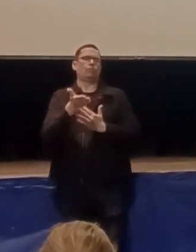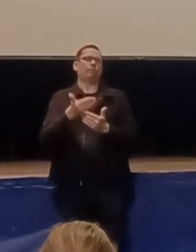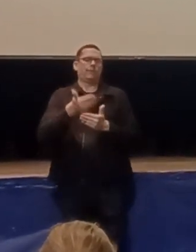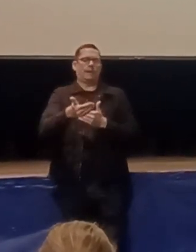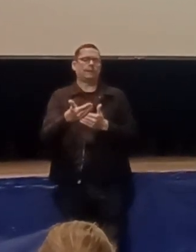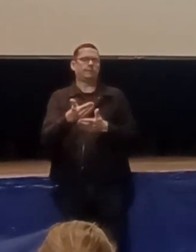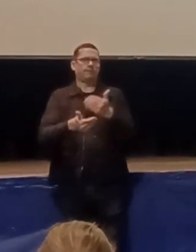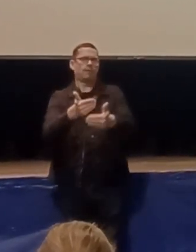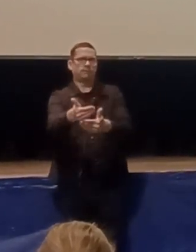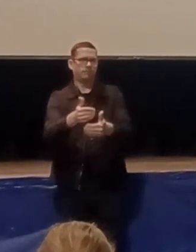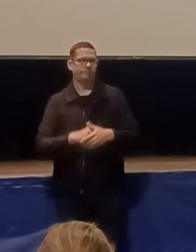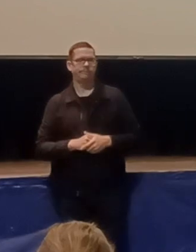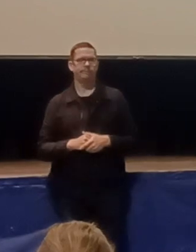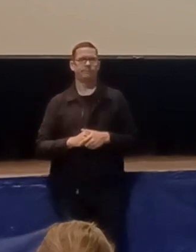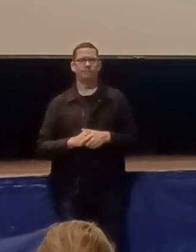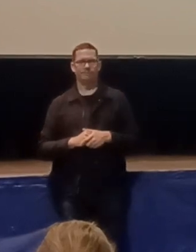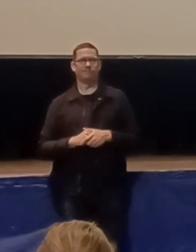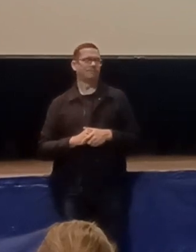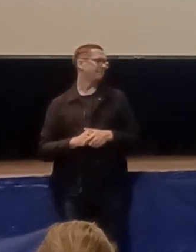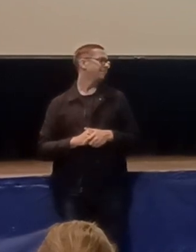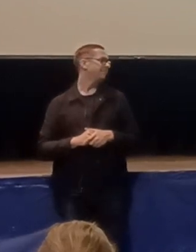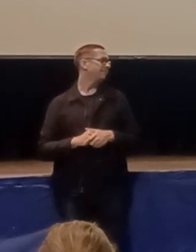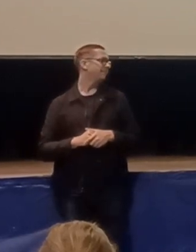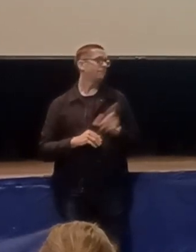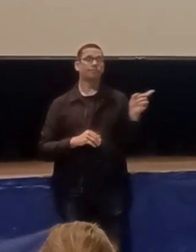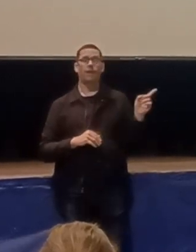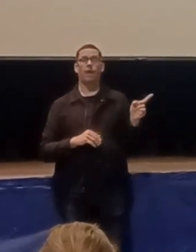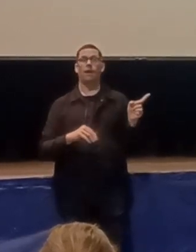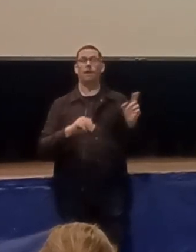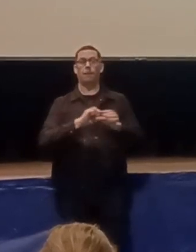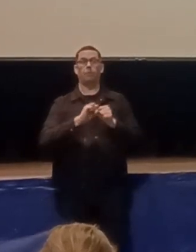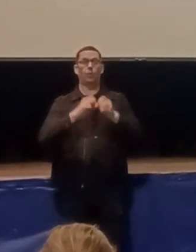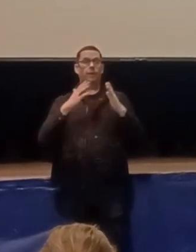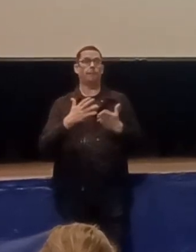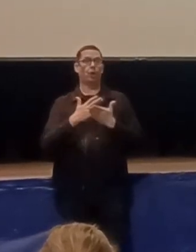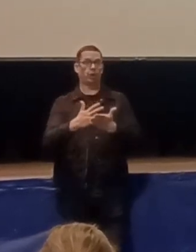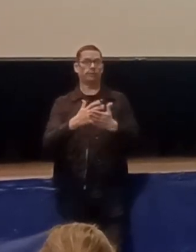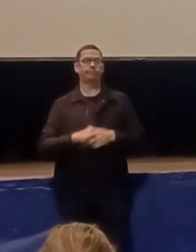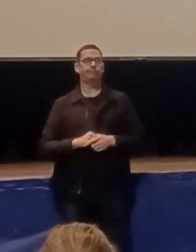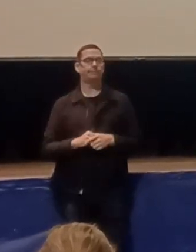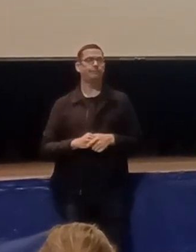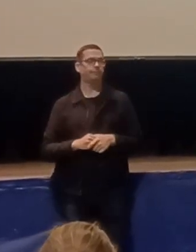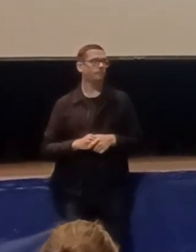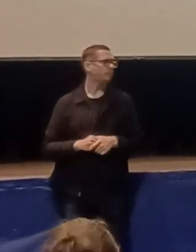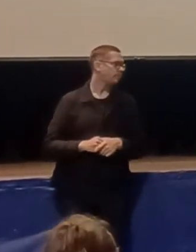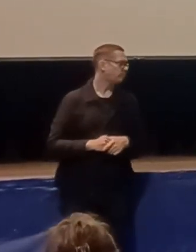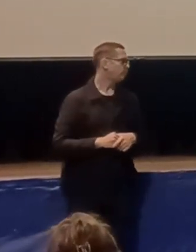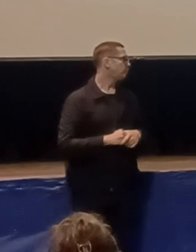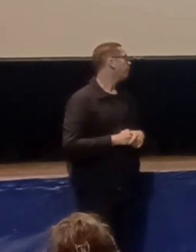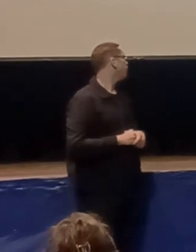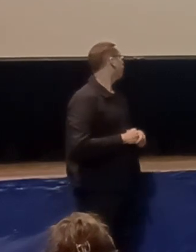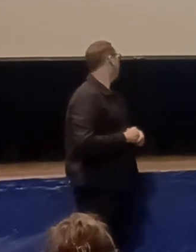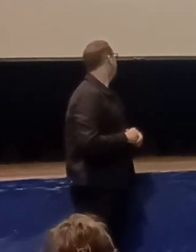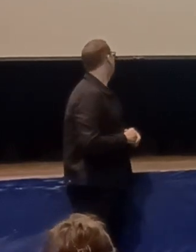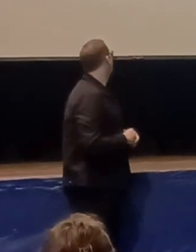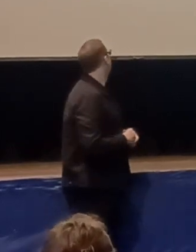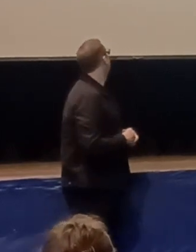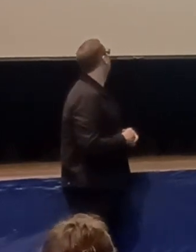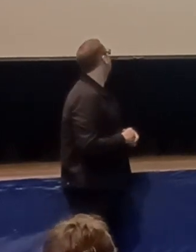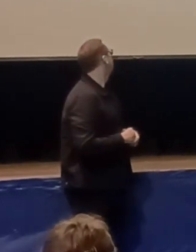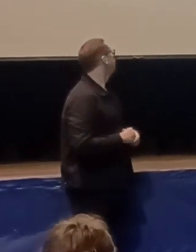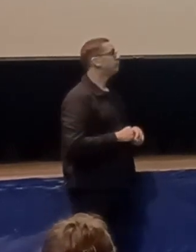phase, frankly. To respond about the employee parking, so this will, we have